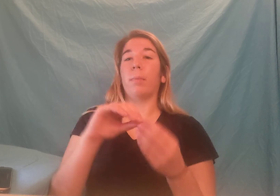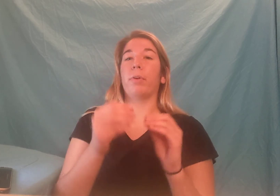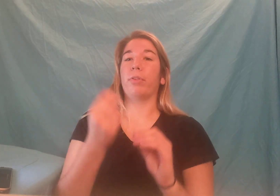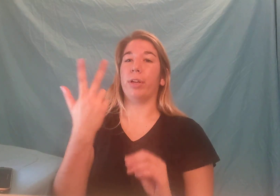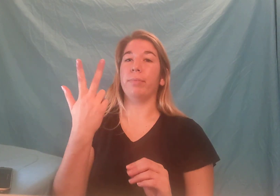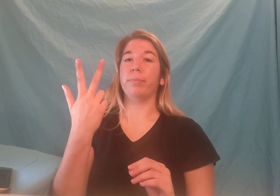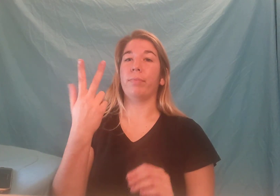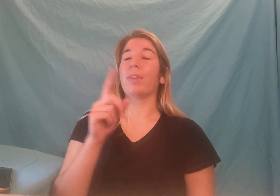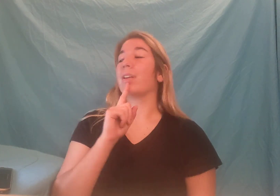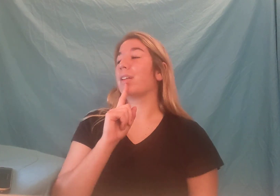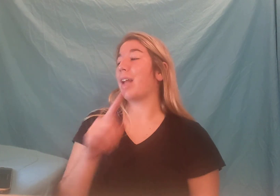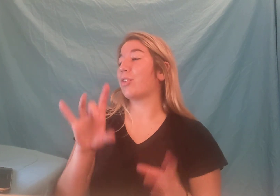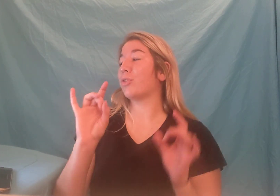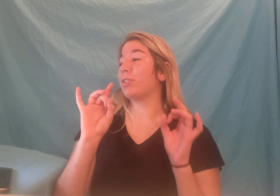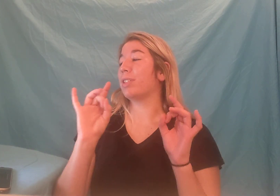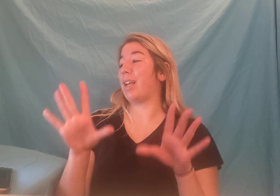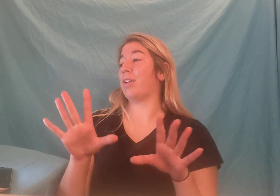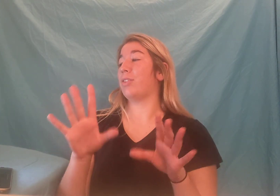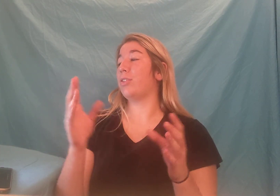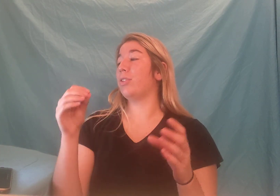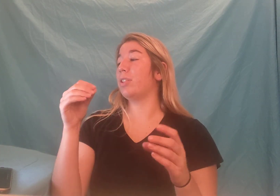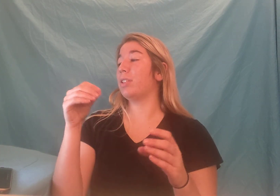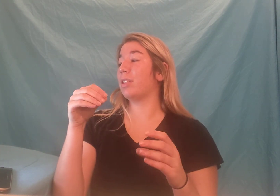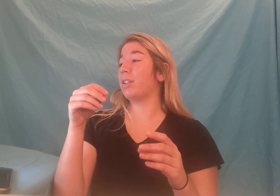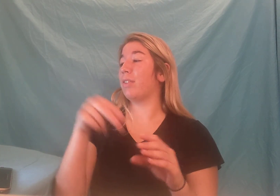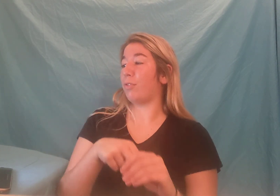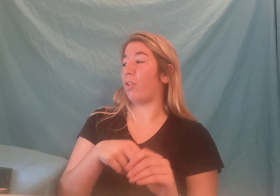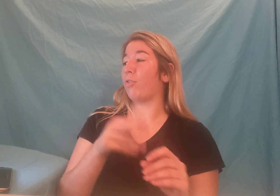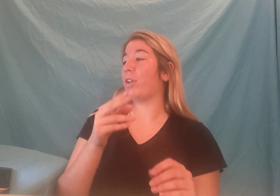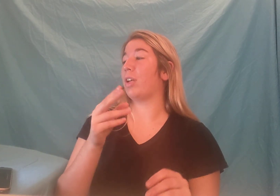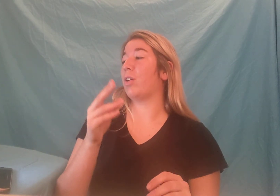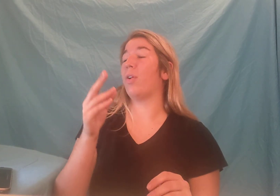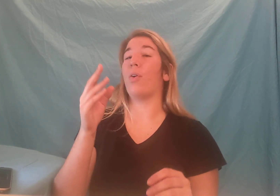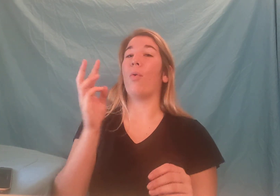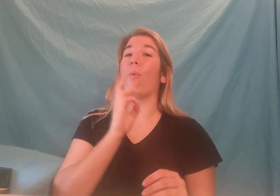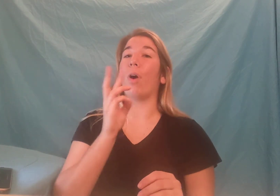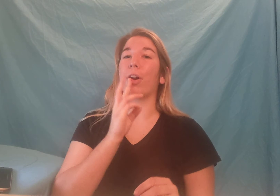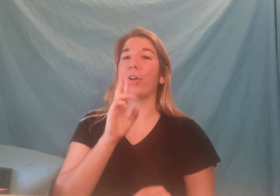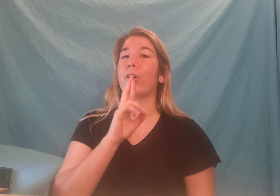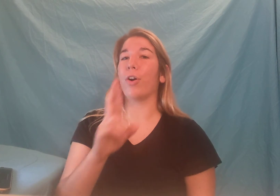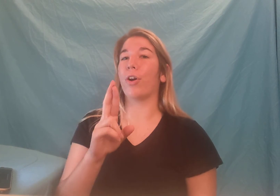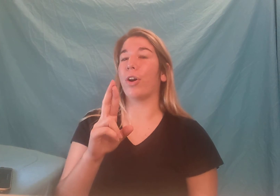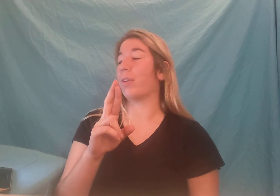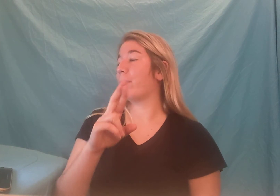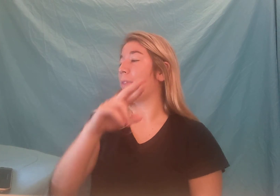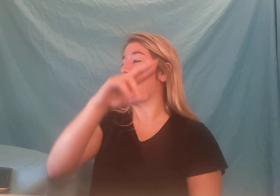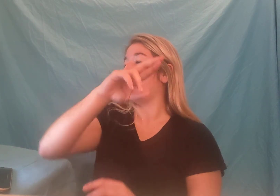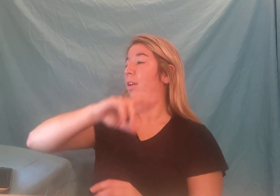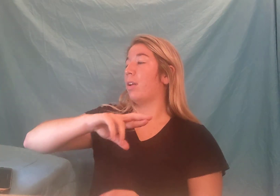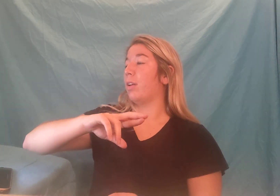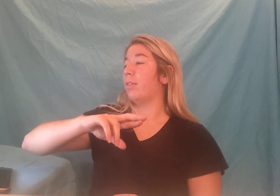Number 3, natural disasters involving water are